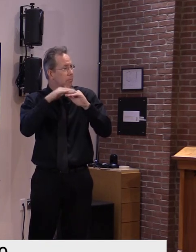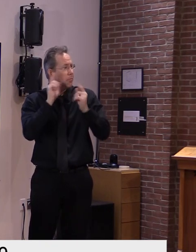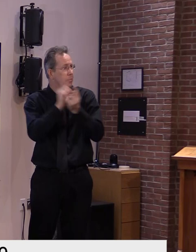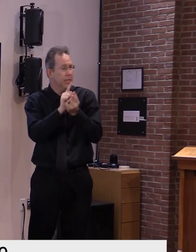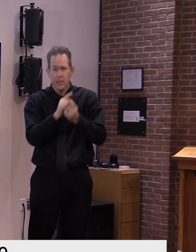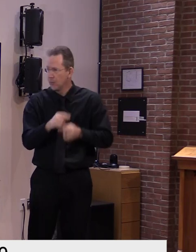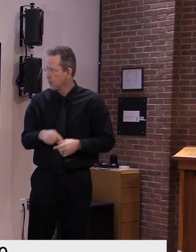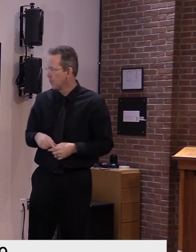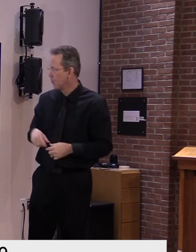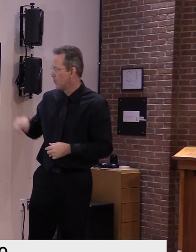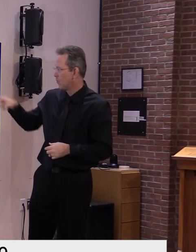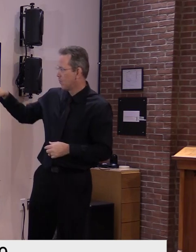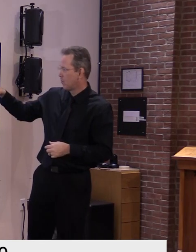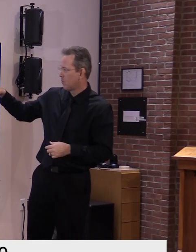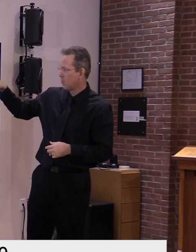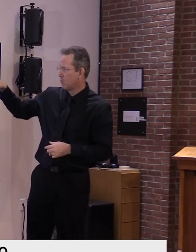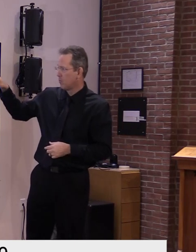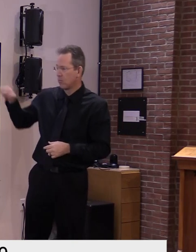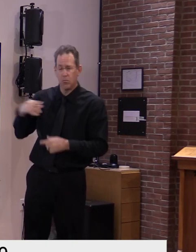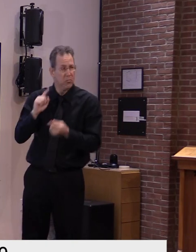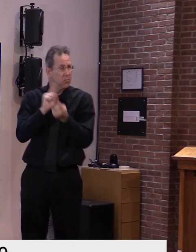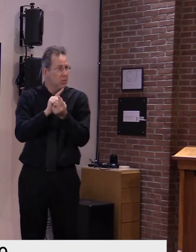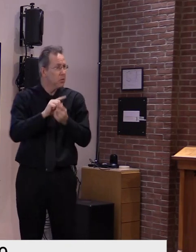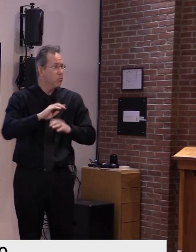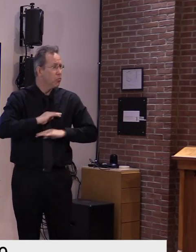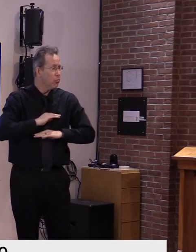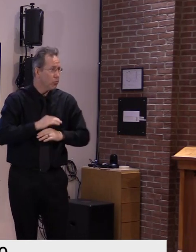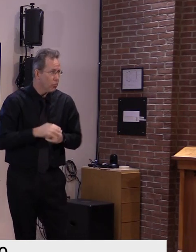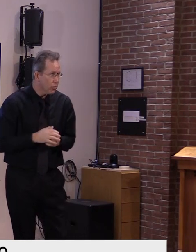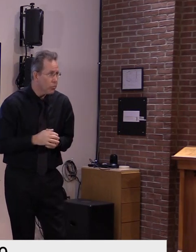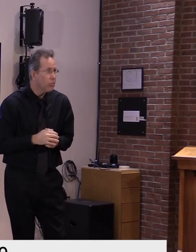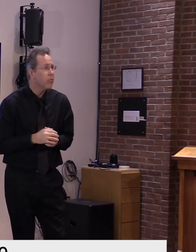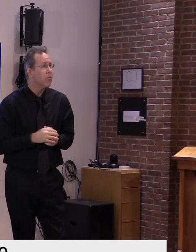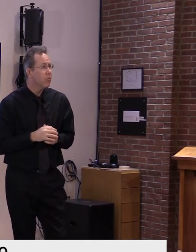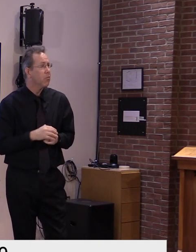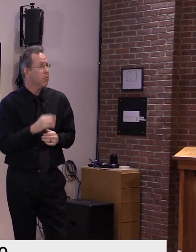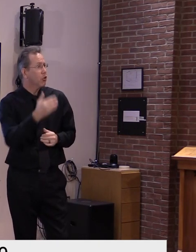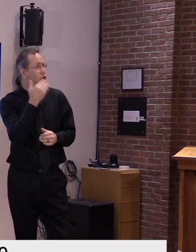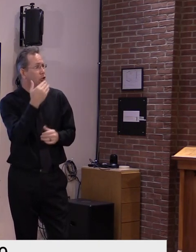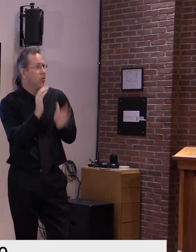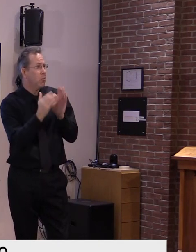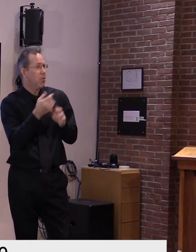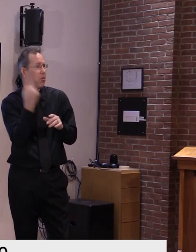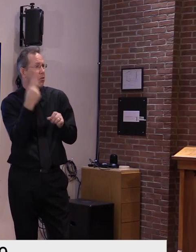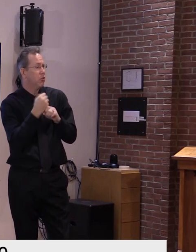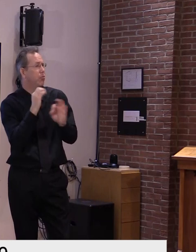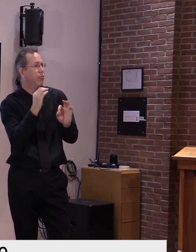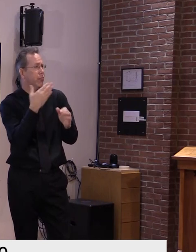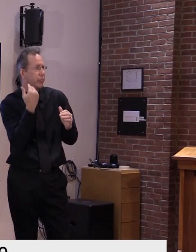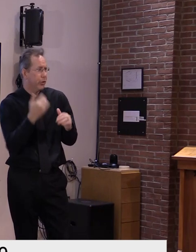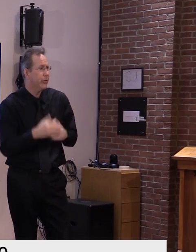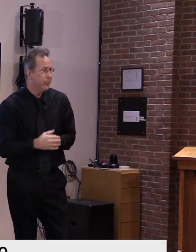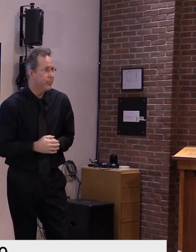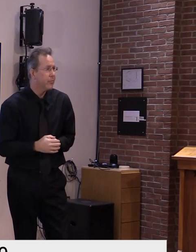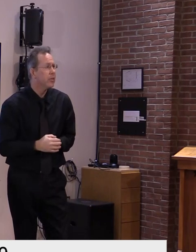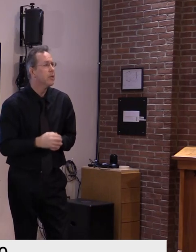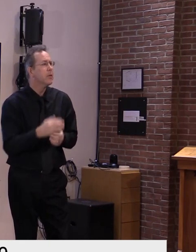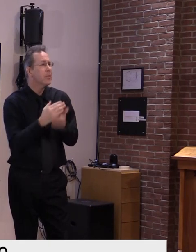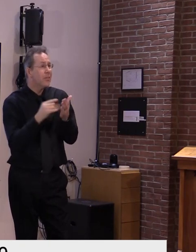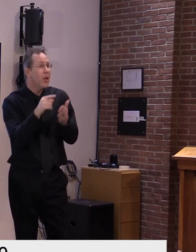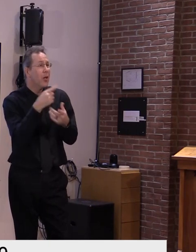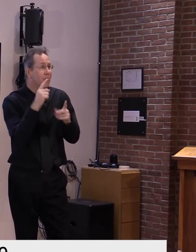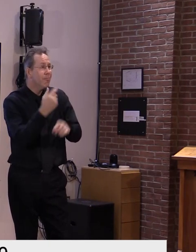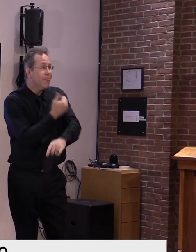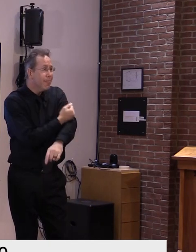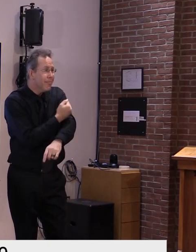last year. This is also good news considering that we continue to experience reporting delays from the cyber incident that